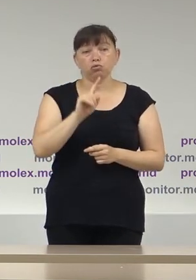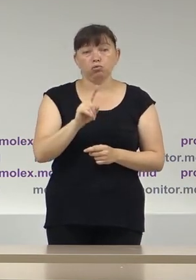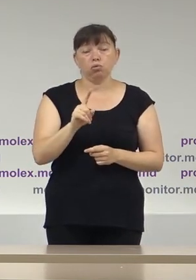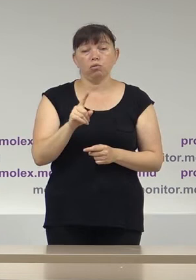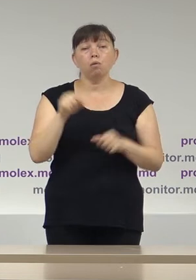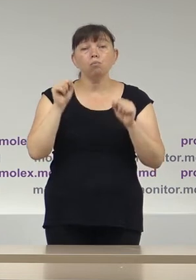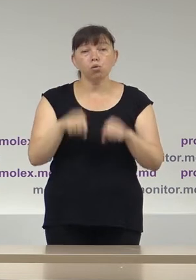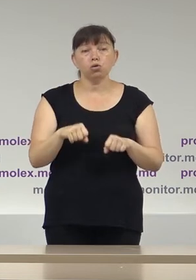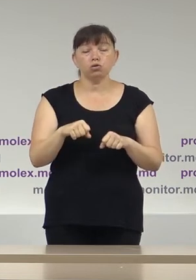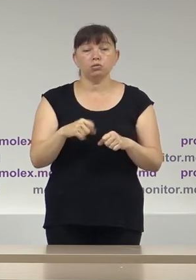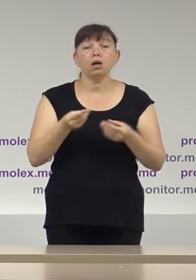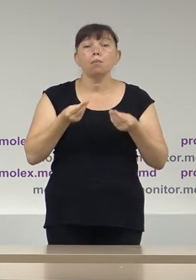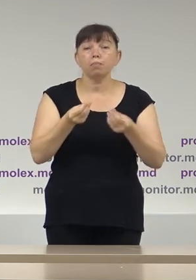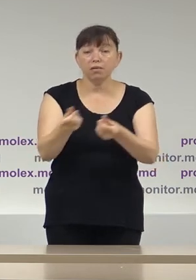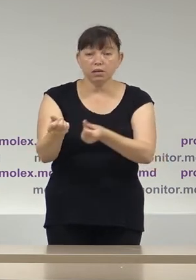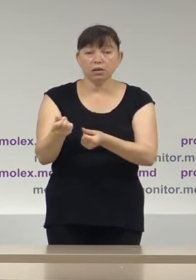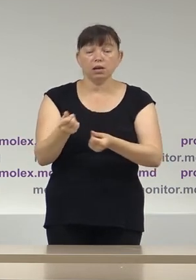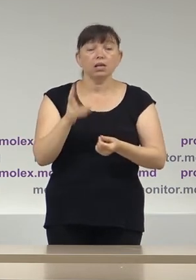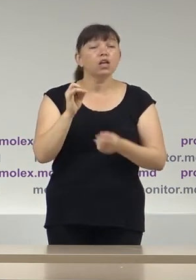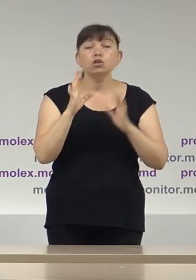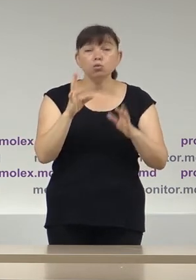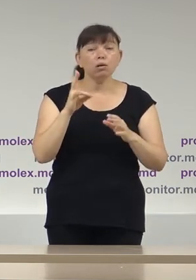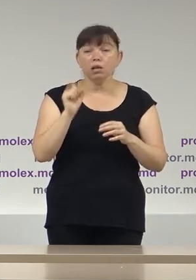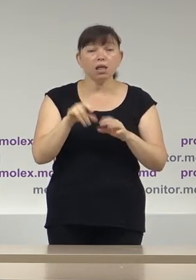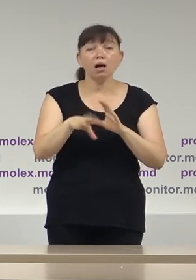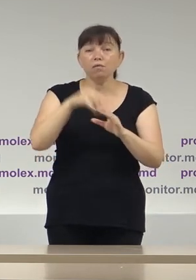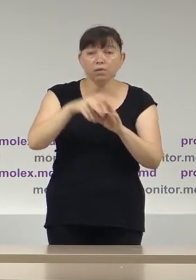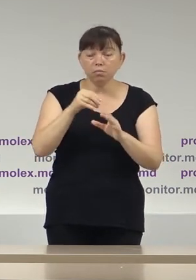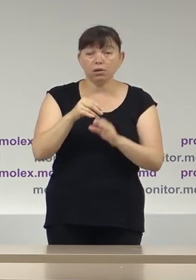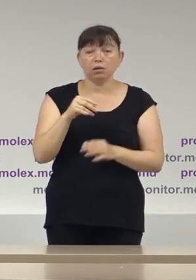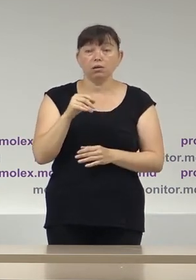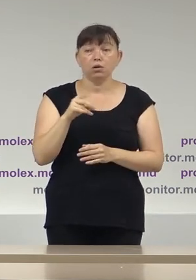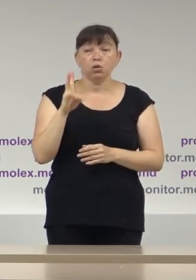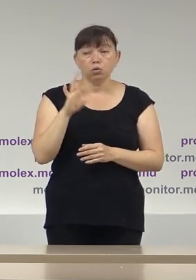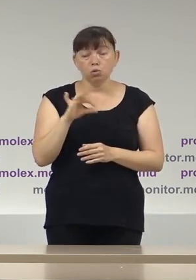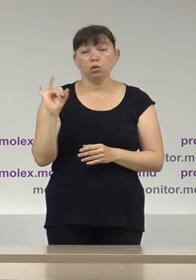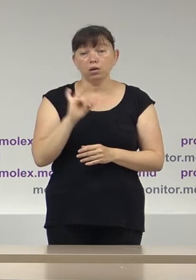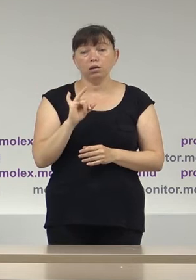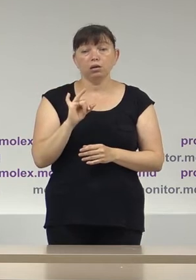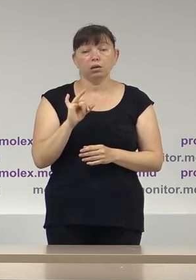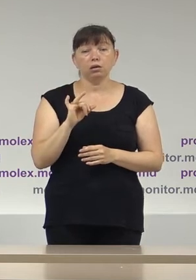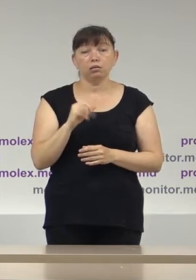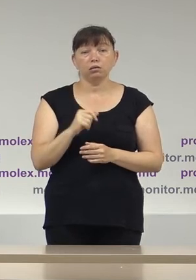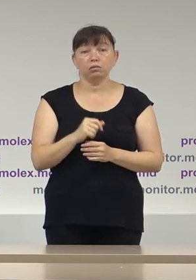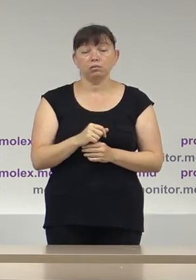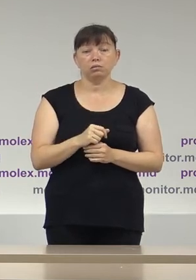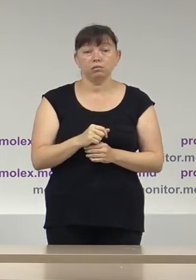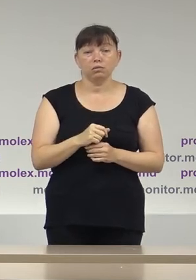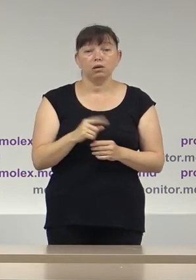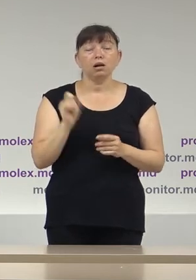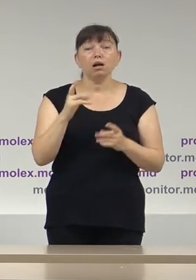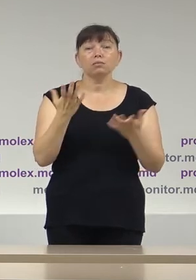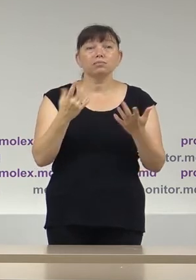elections. And this, of course, could impact not only the organization of elections, but